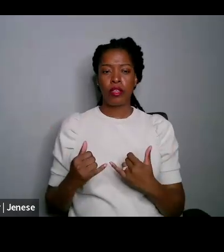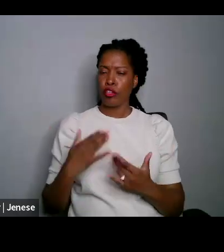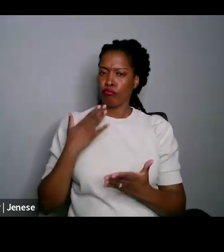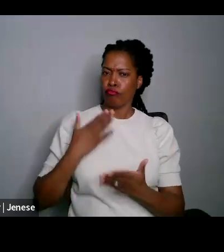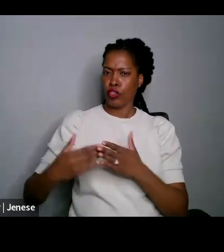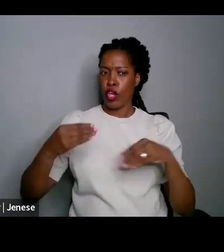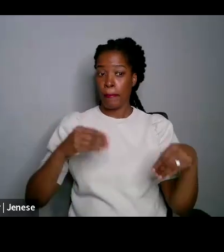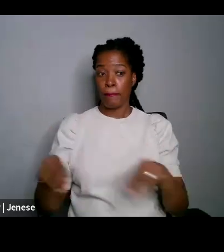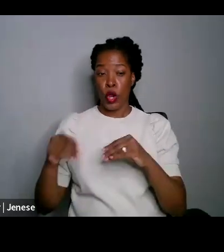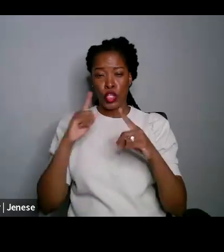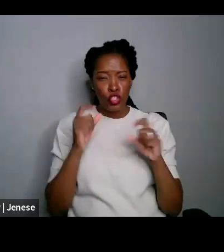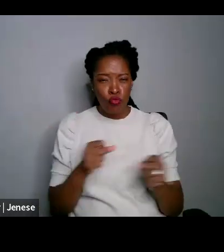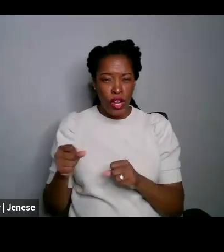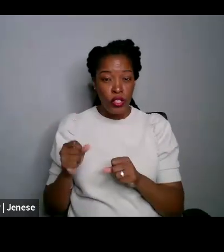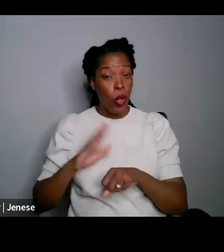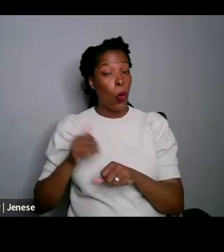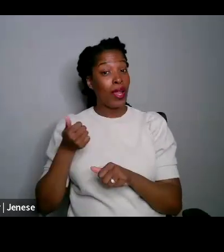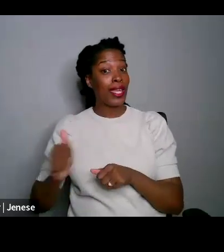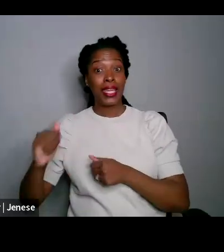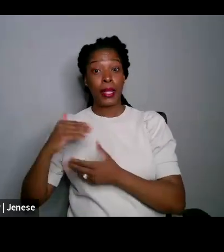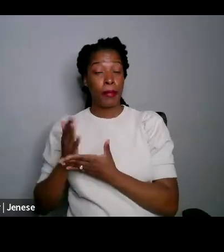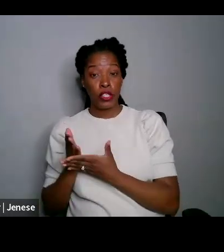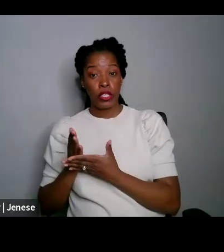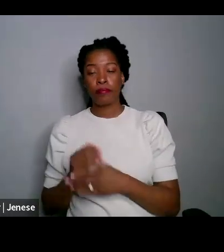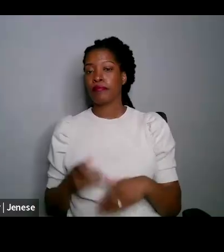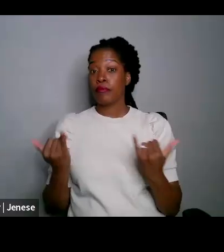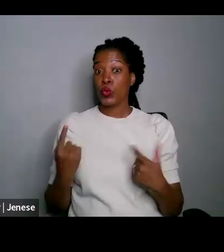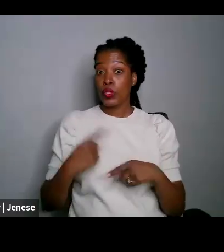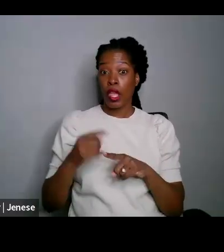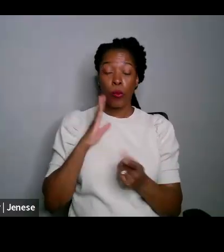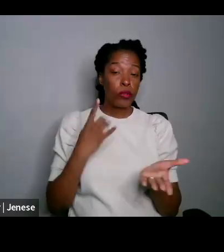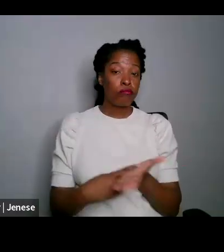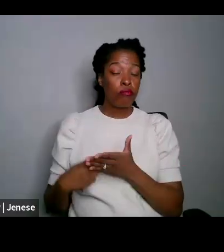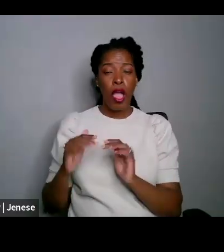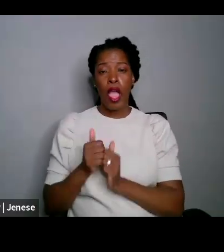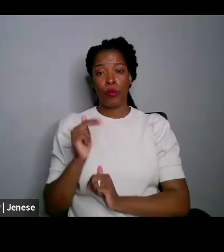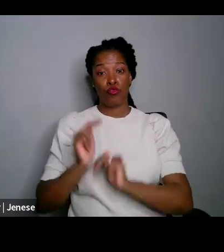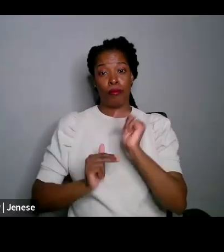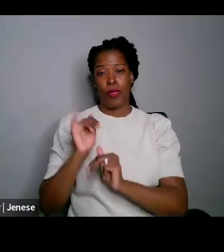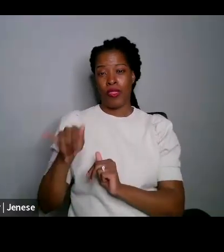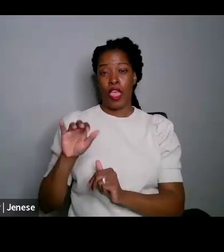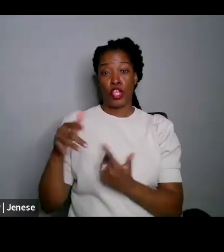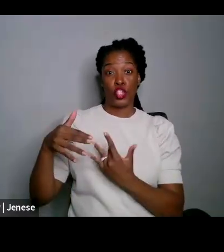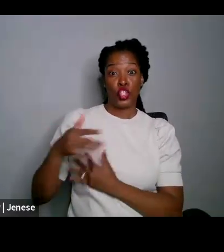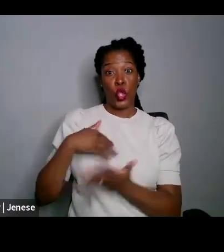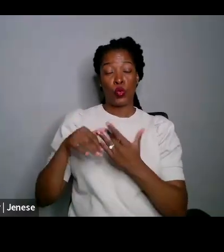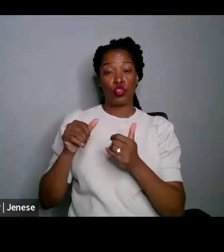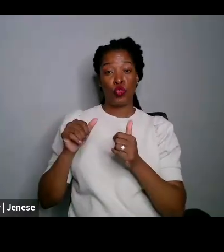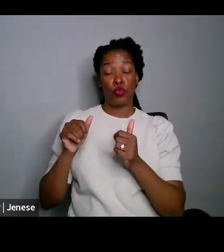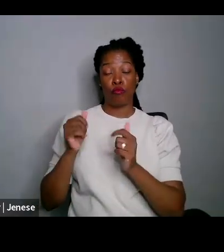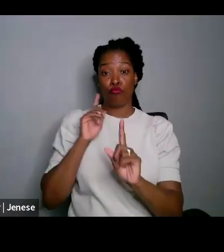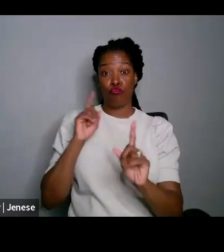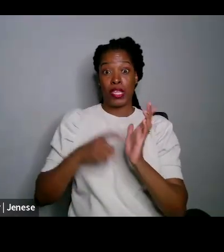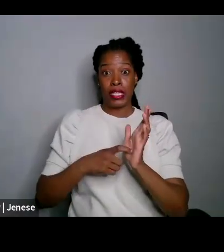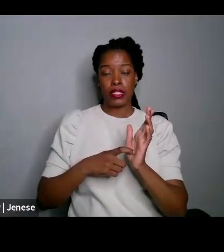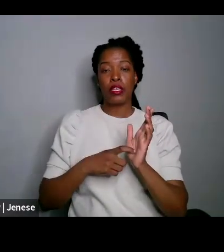And today we'll cover how to build a social presence that connects, engages, and grows your community